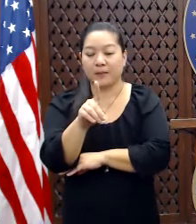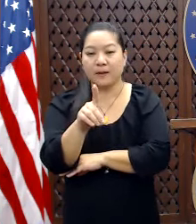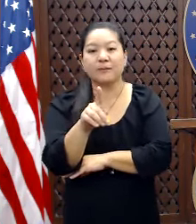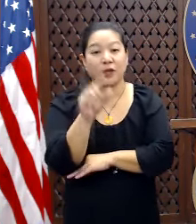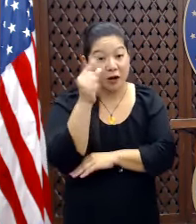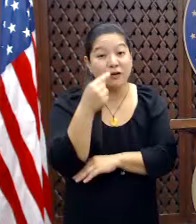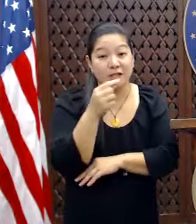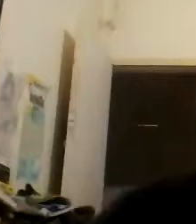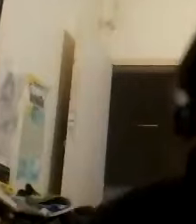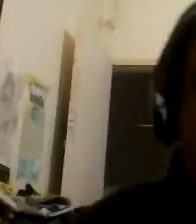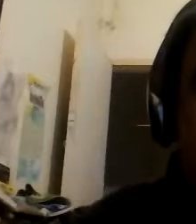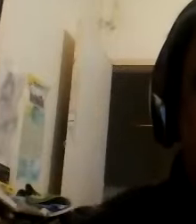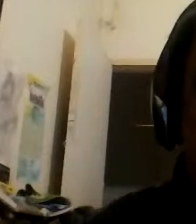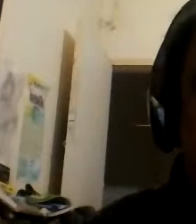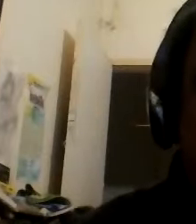Yes to both.